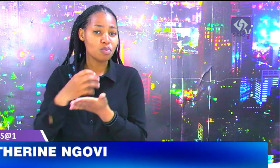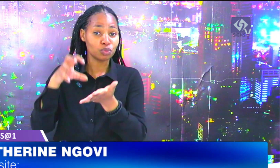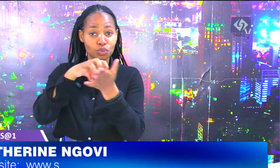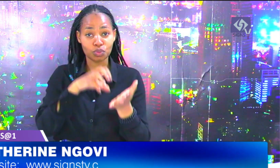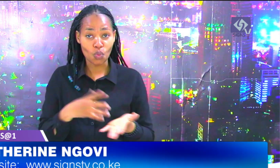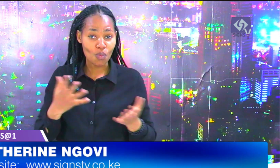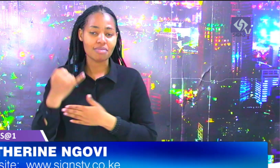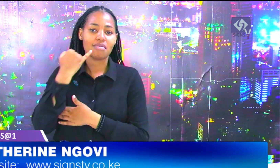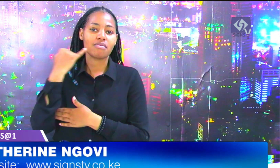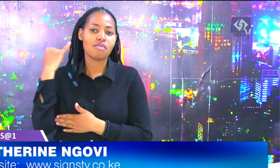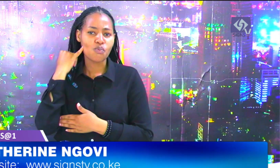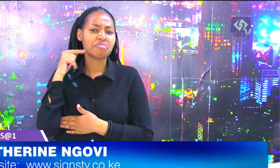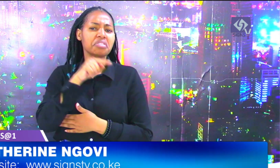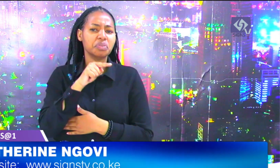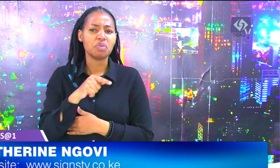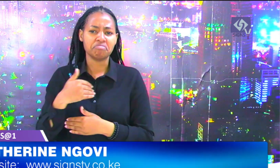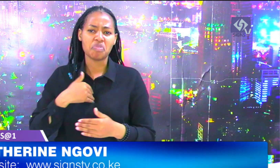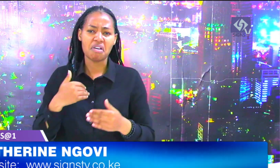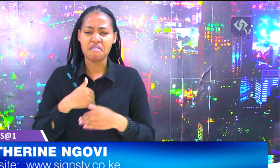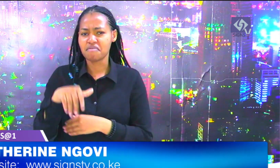also monetize our content.